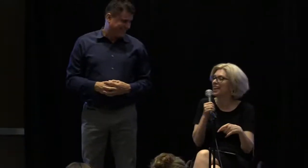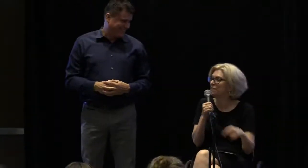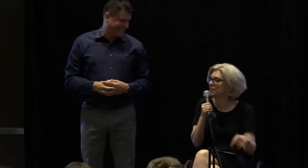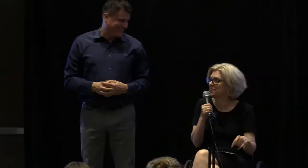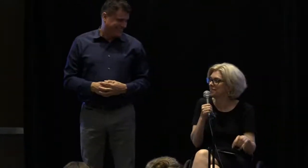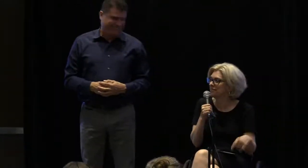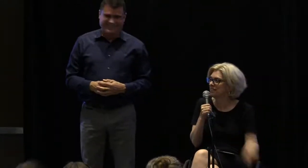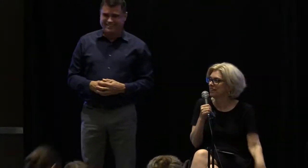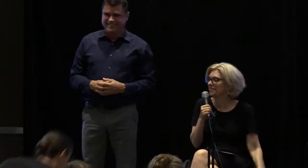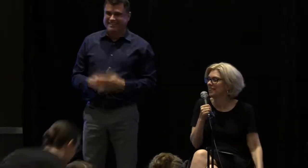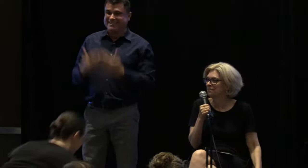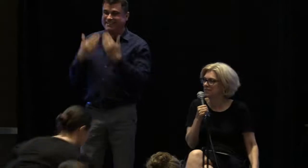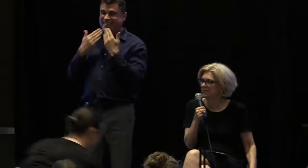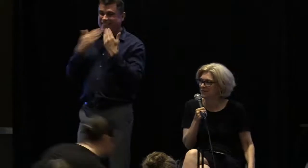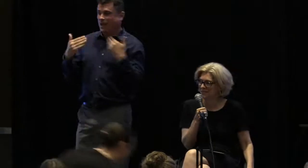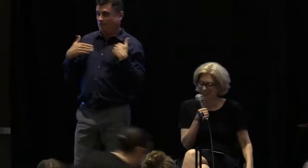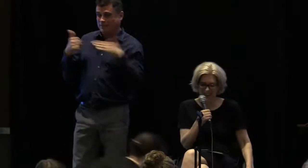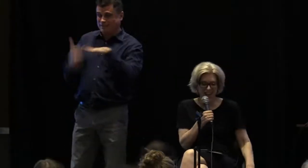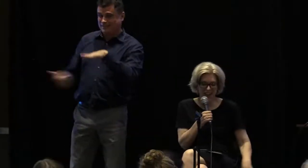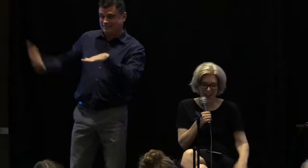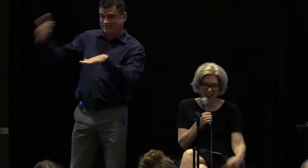And thank you, Minister, for the lift.